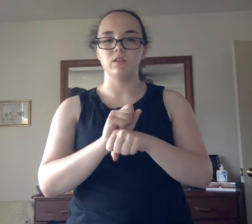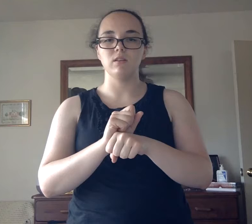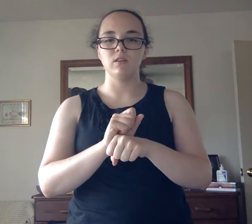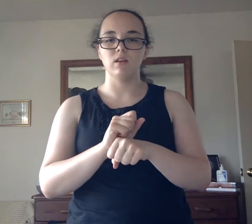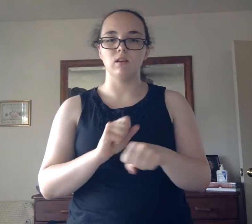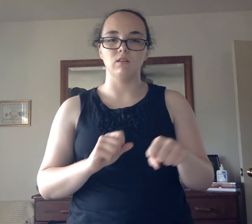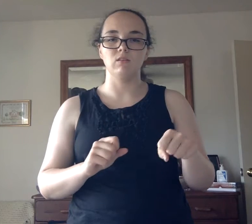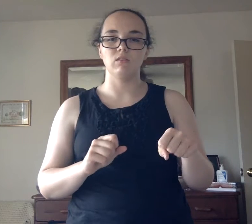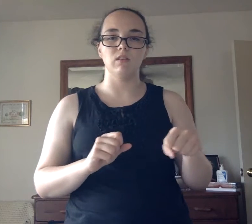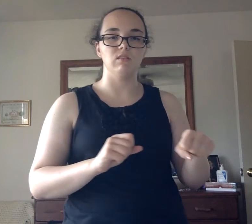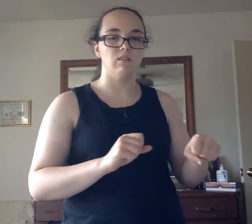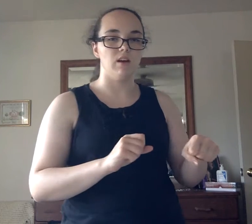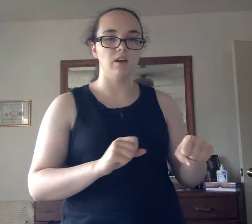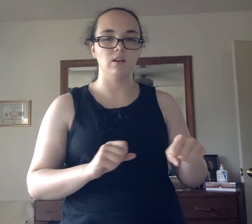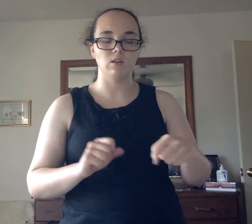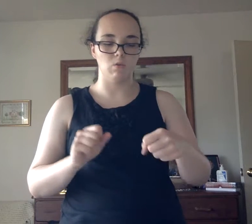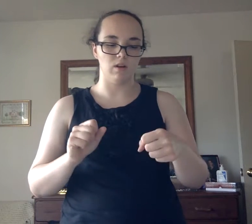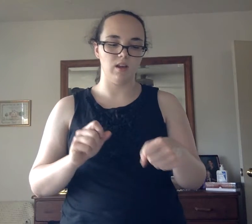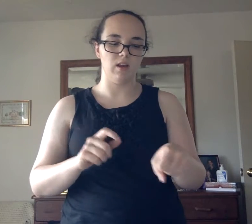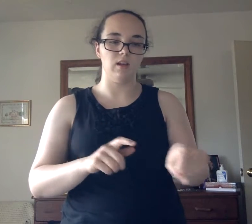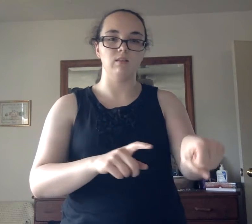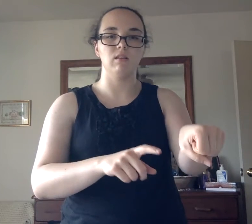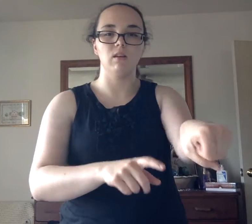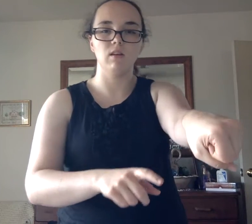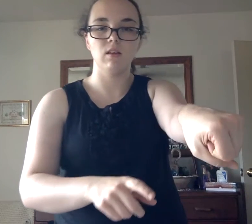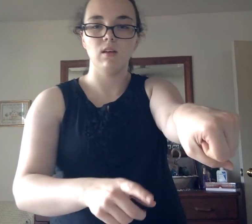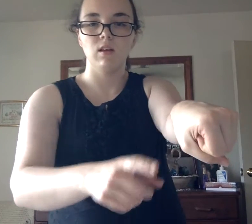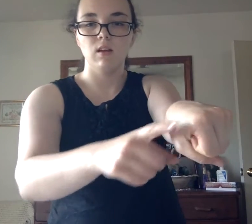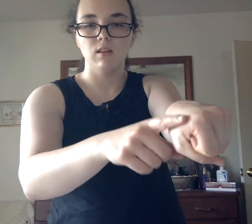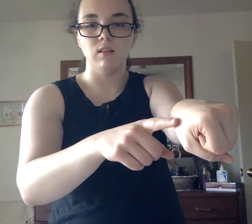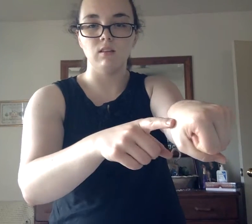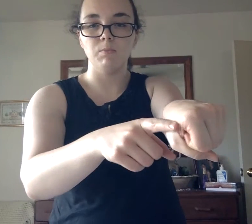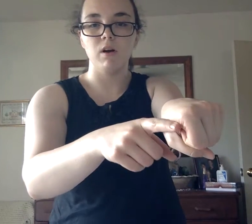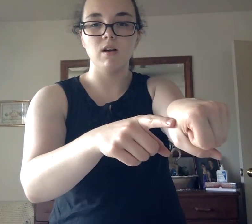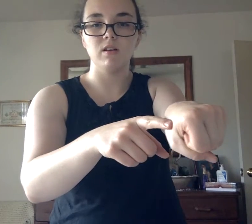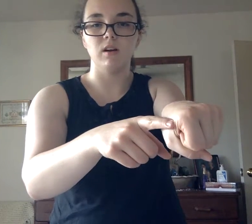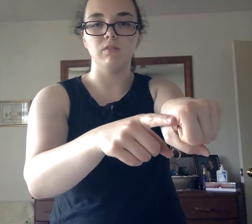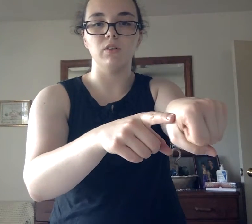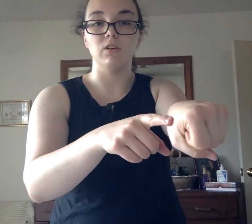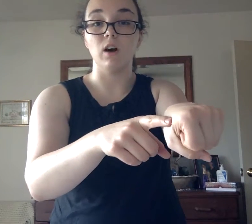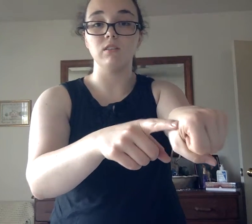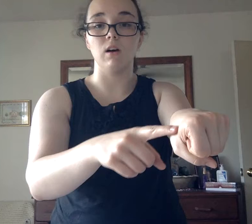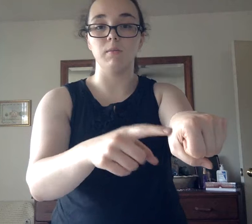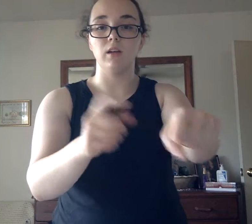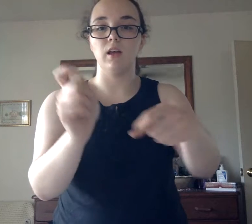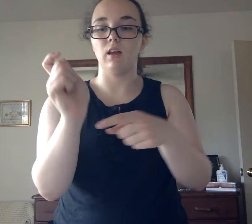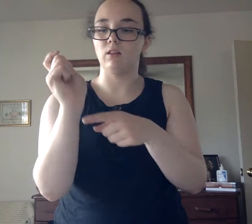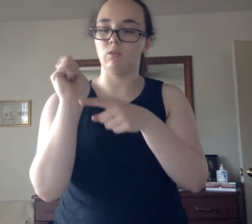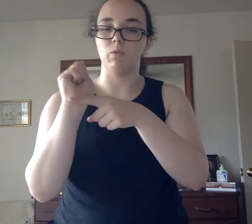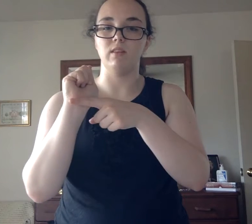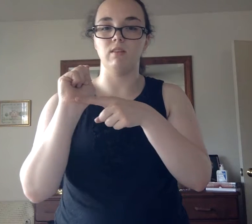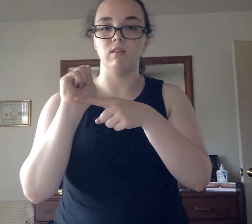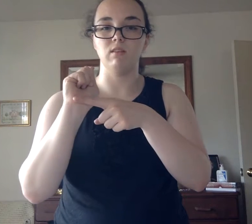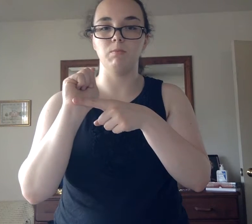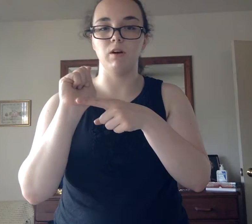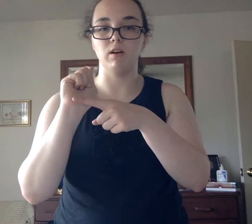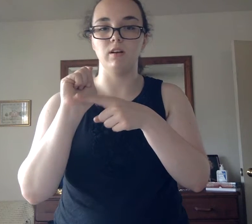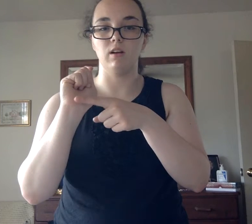mentioned is this sign, you want to hit this part of your non-dominant hand with this part of